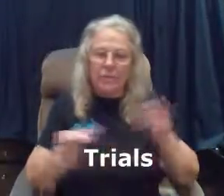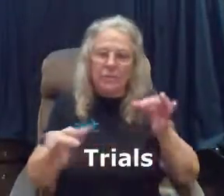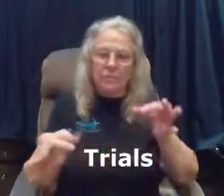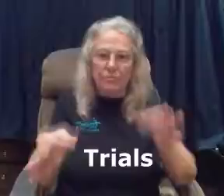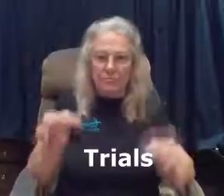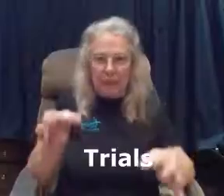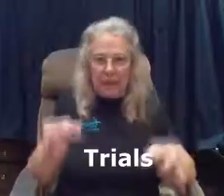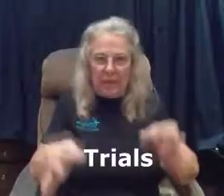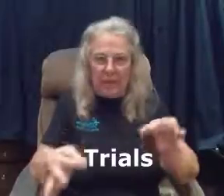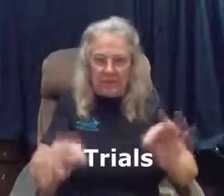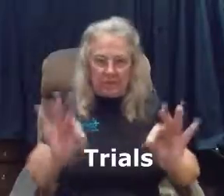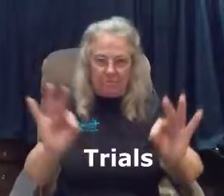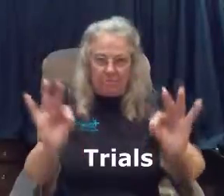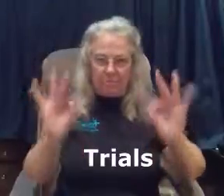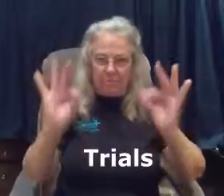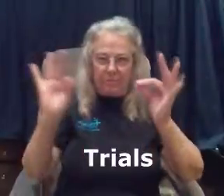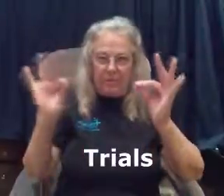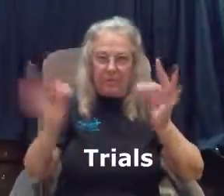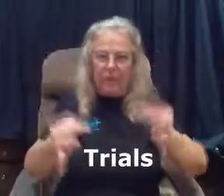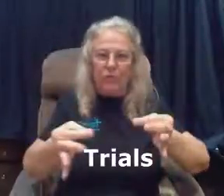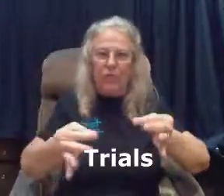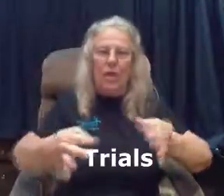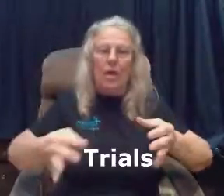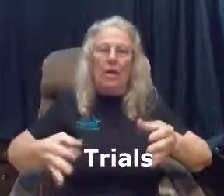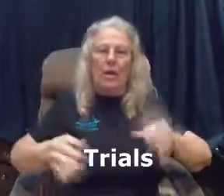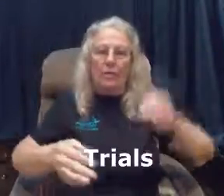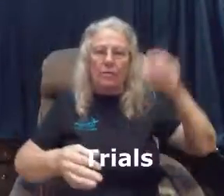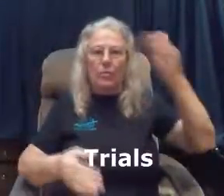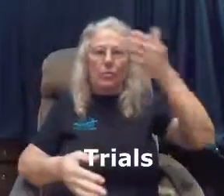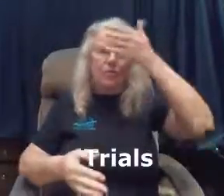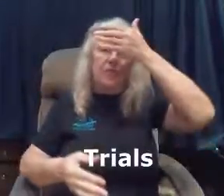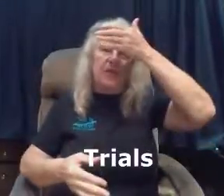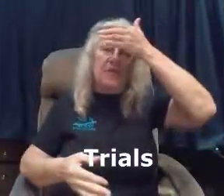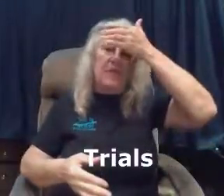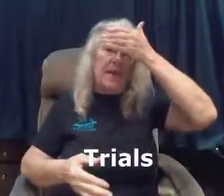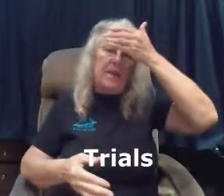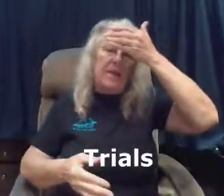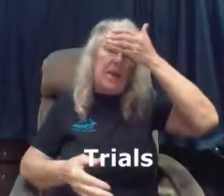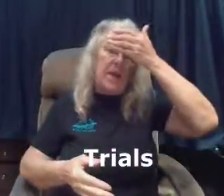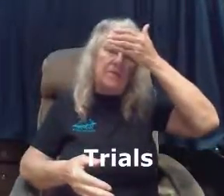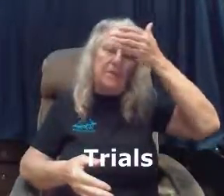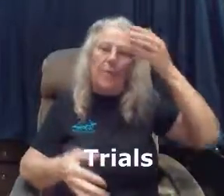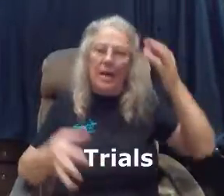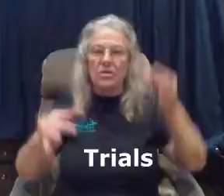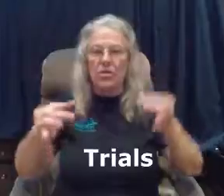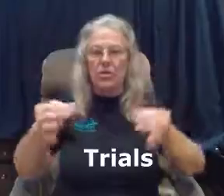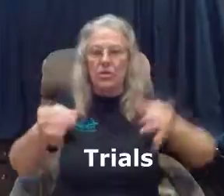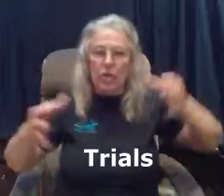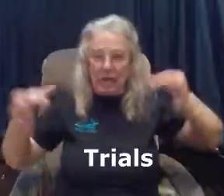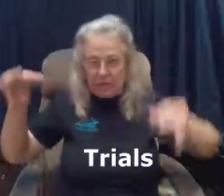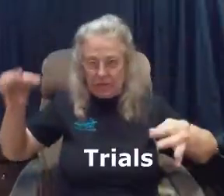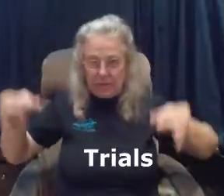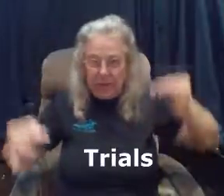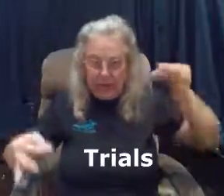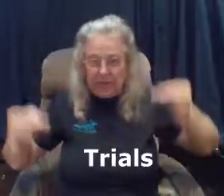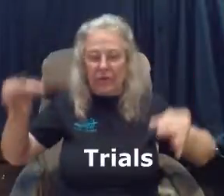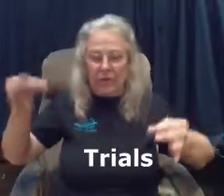Trials, and that's like you've seen the lady that has the mask on and she has the scales in her